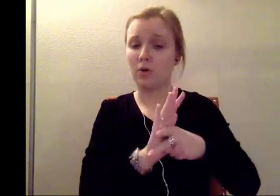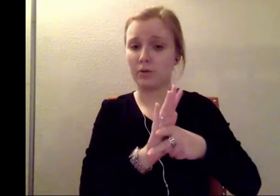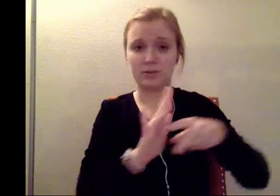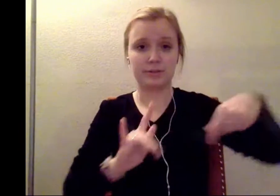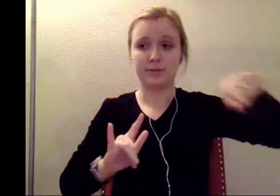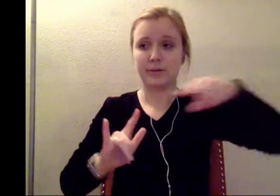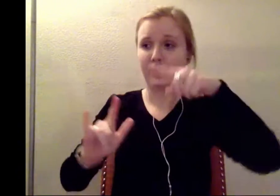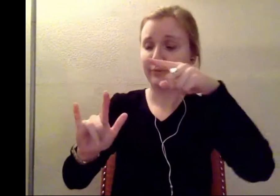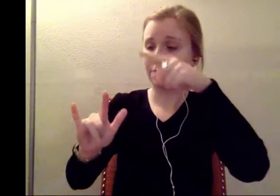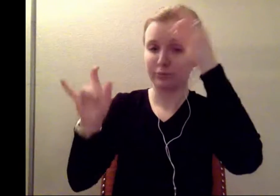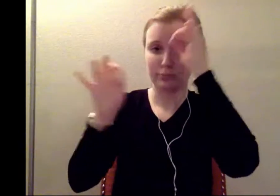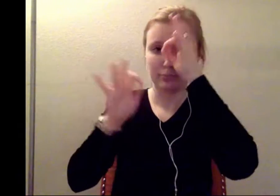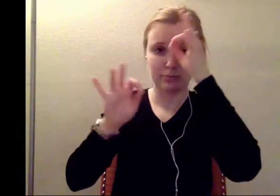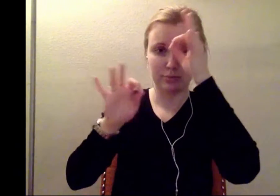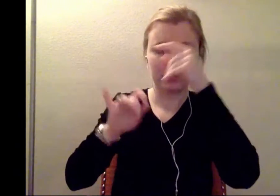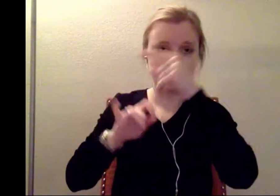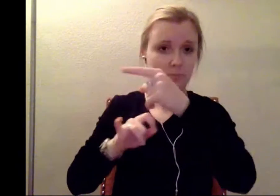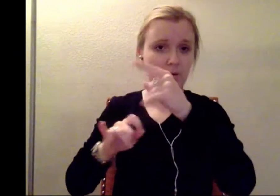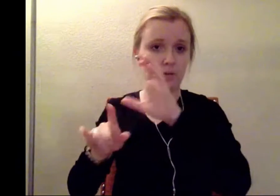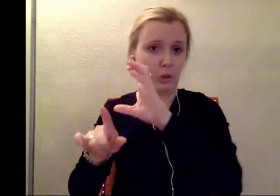that